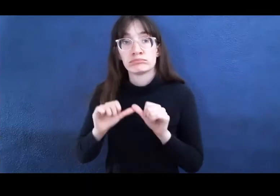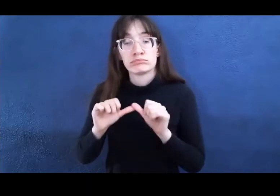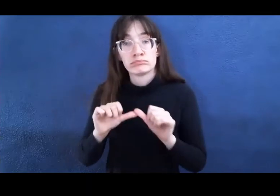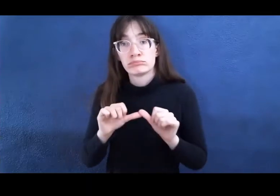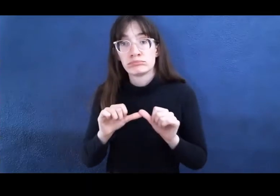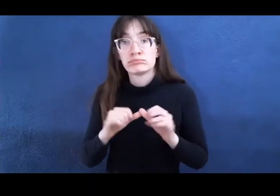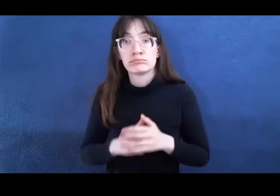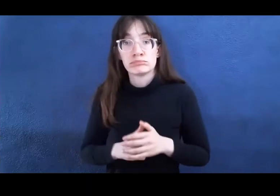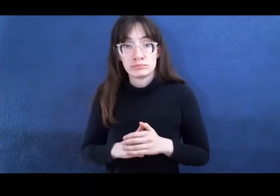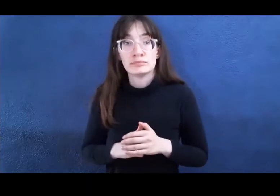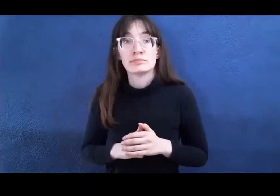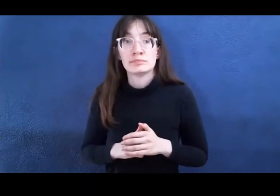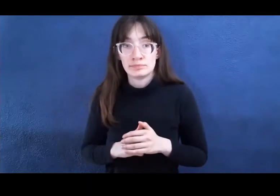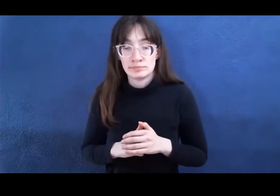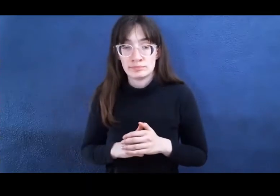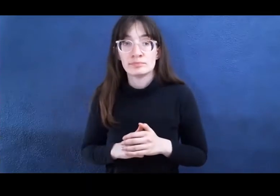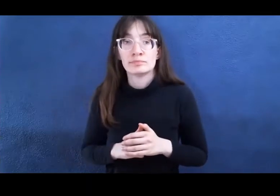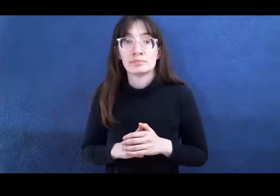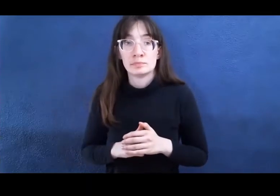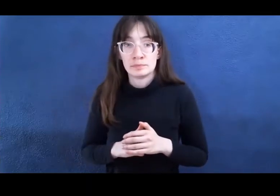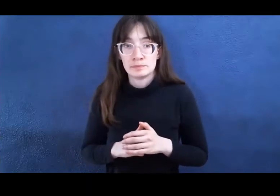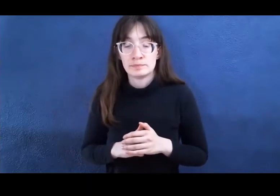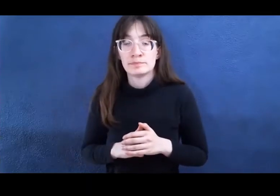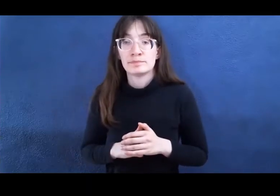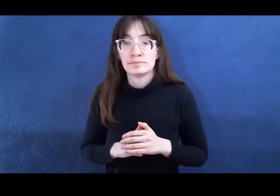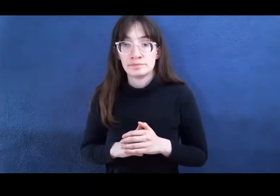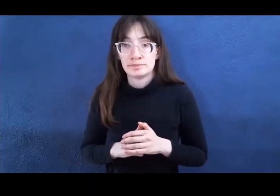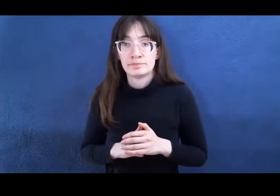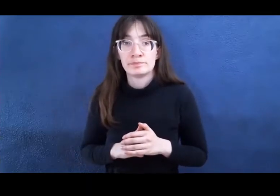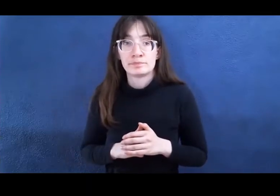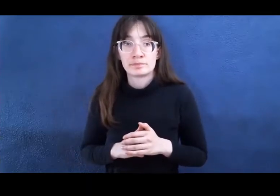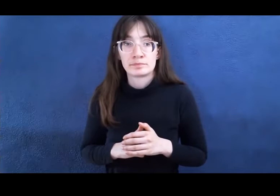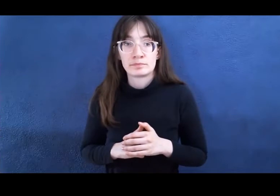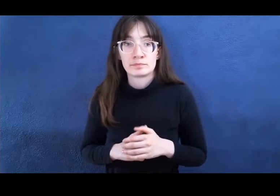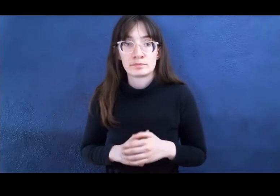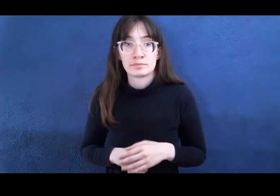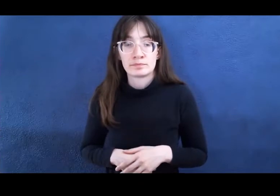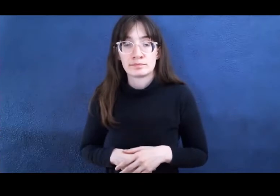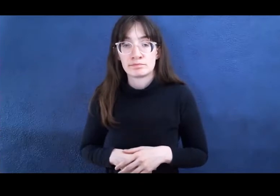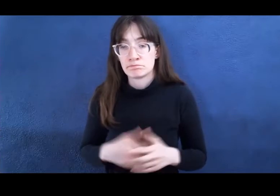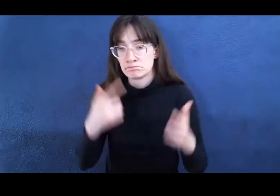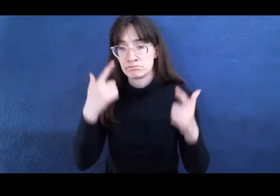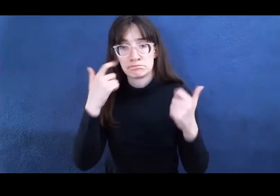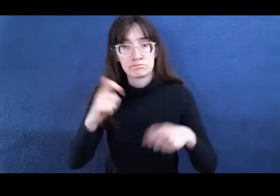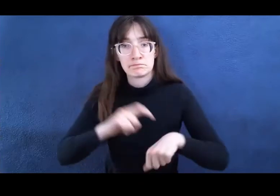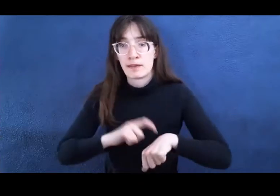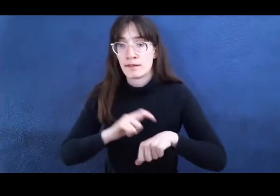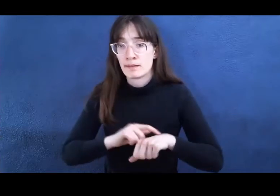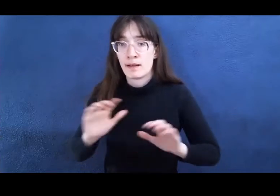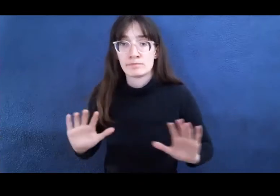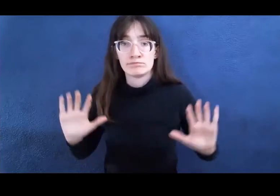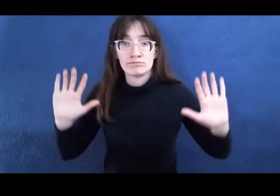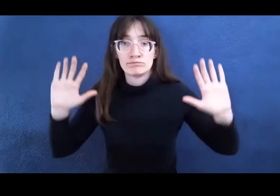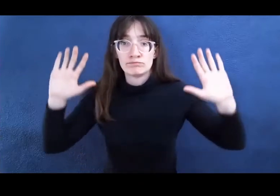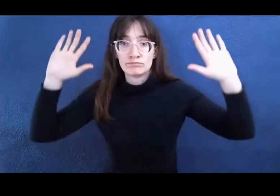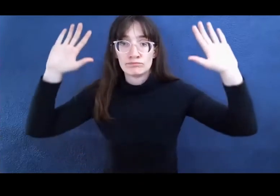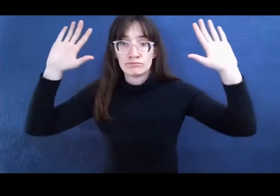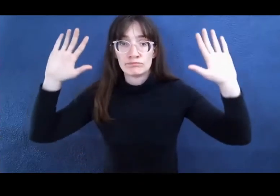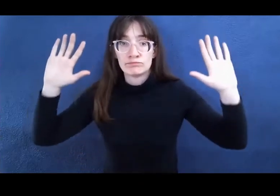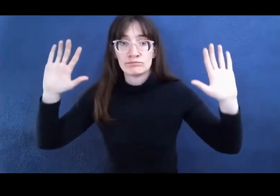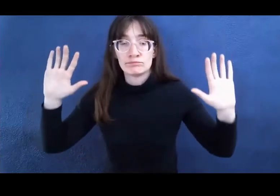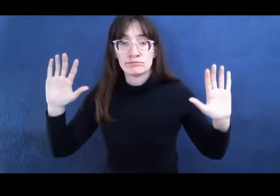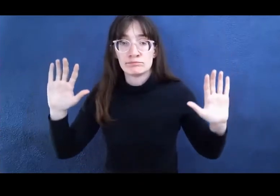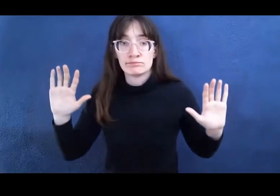this lifting and lowering motion of your arms for as long as you like. And as you're ready, you might pause